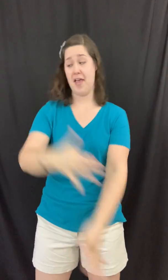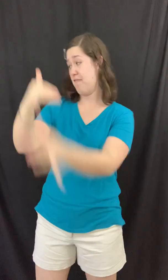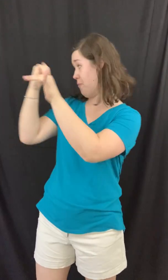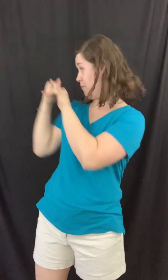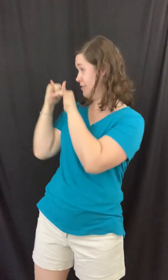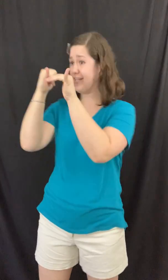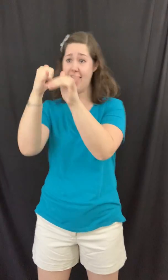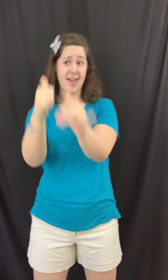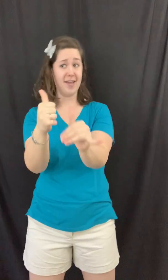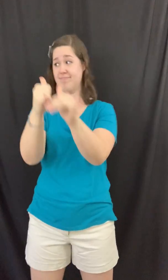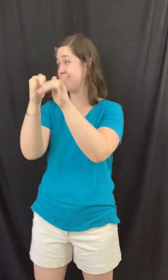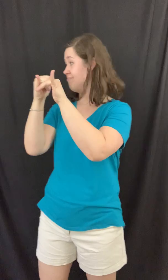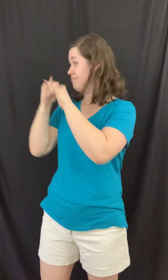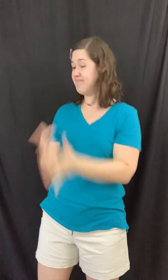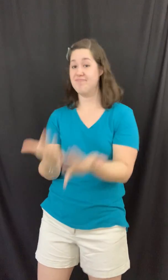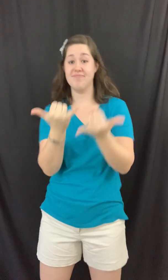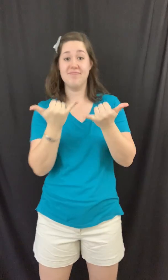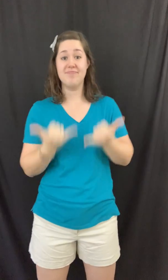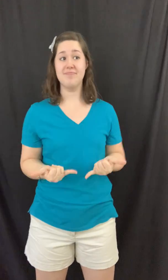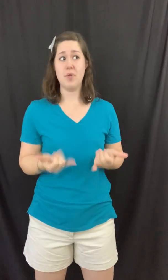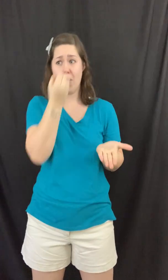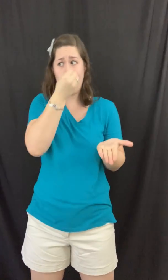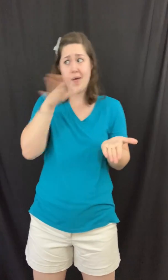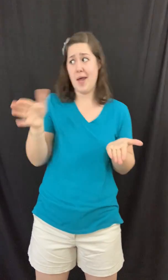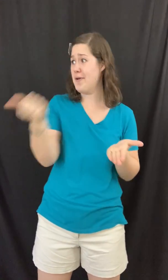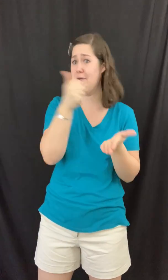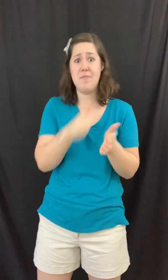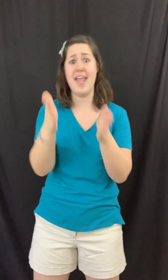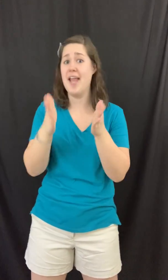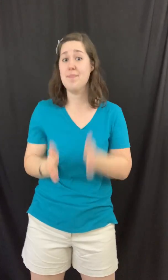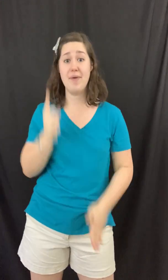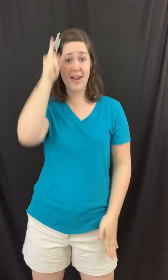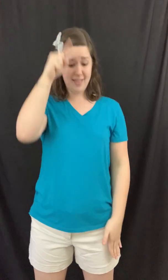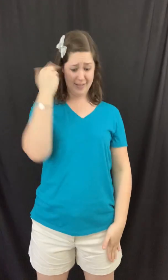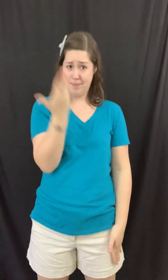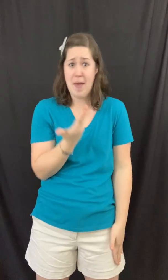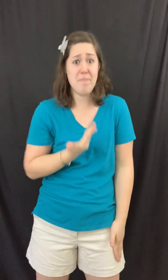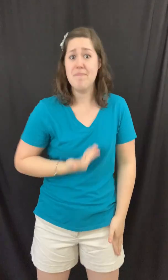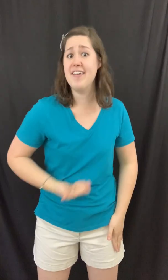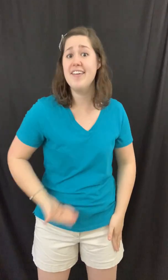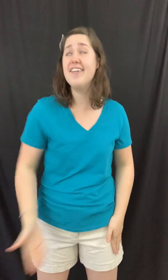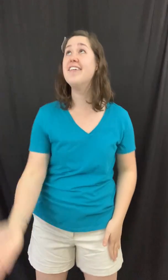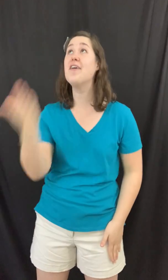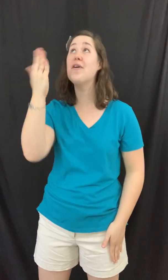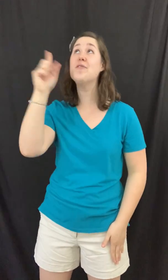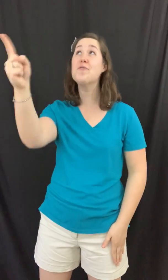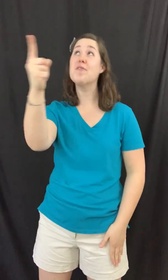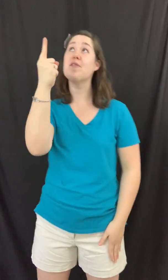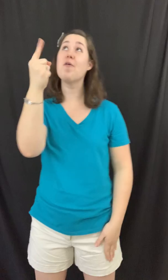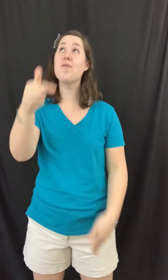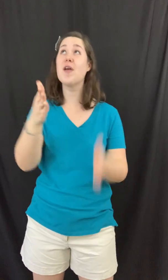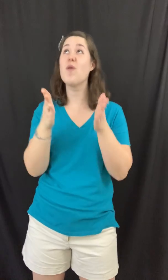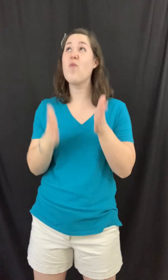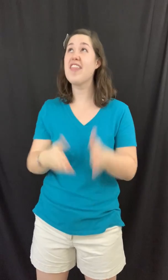never was the same Now, I don't care what anybody thinks about me You're the only one